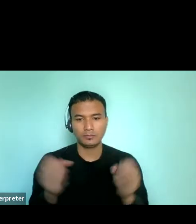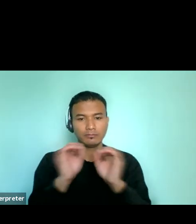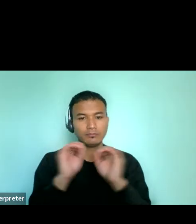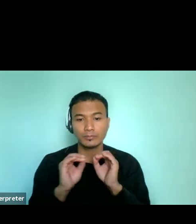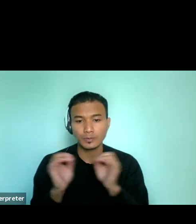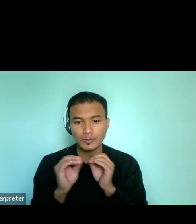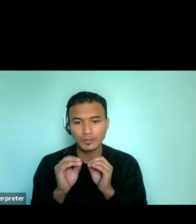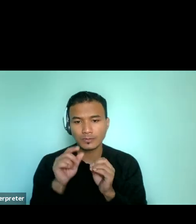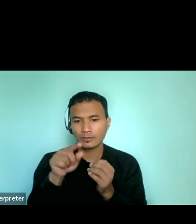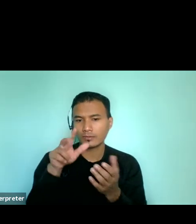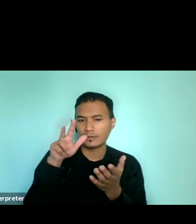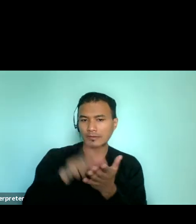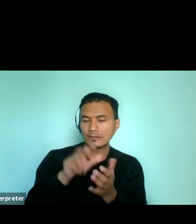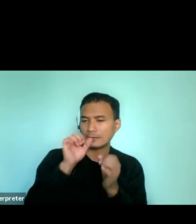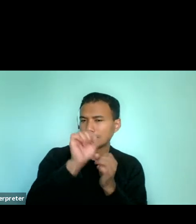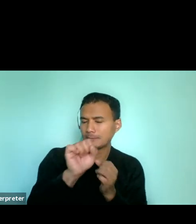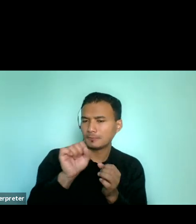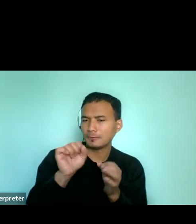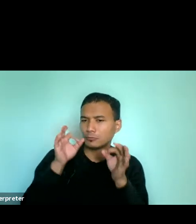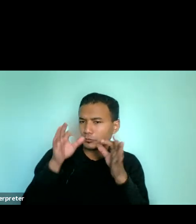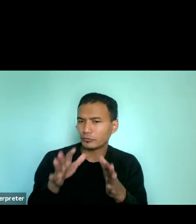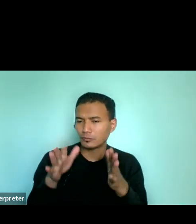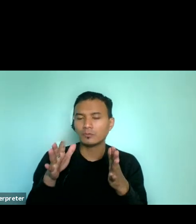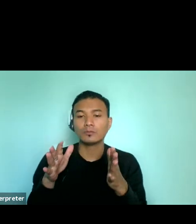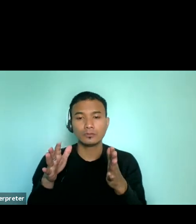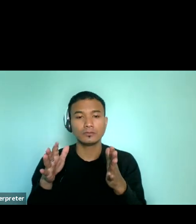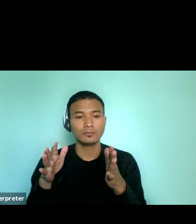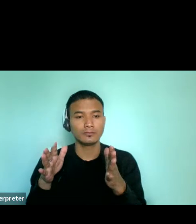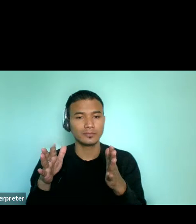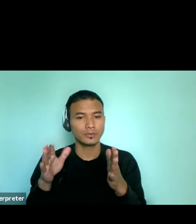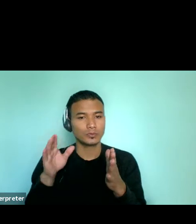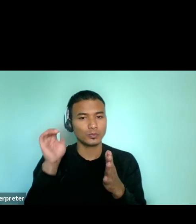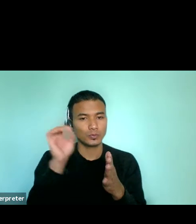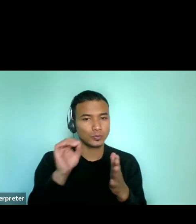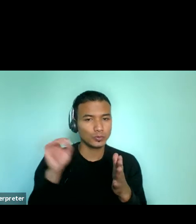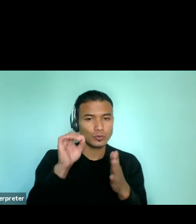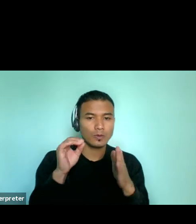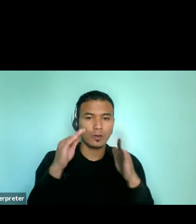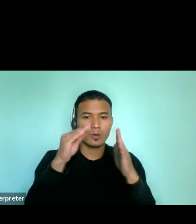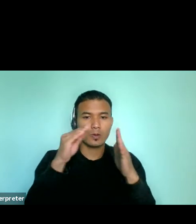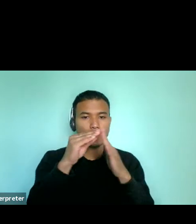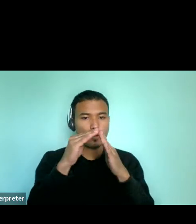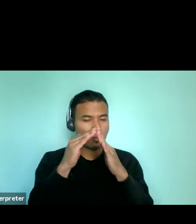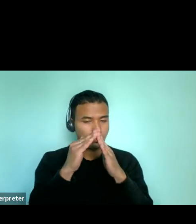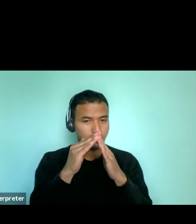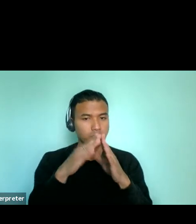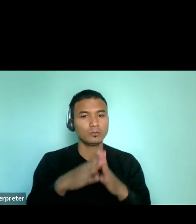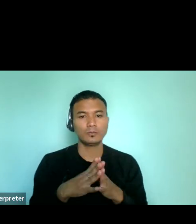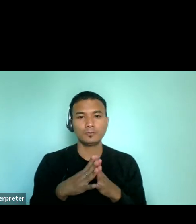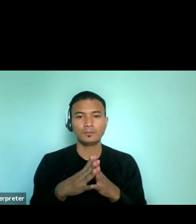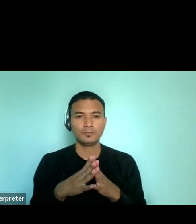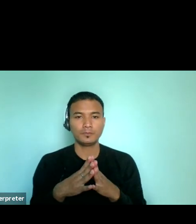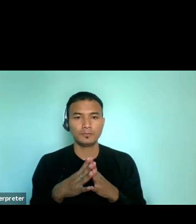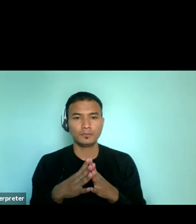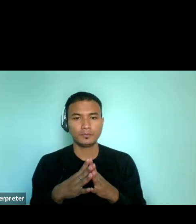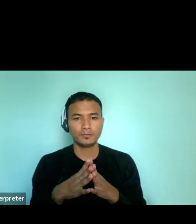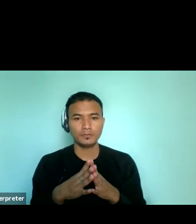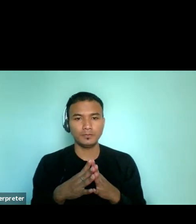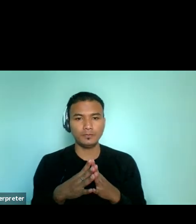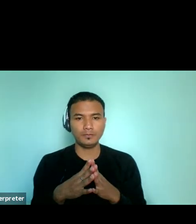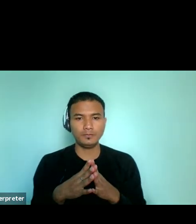to go up to the original homeland and farm there. In